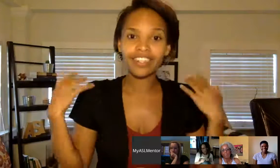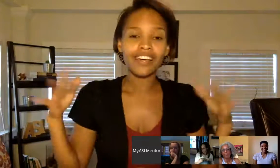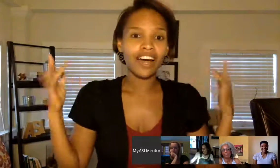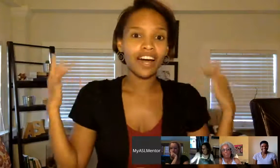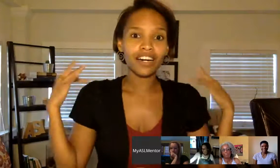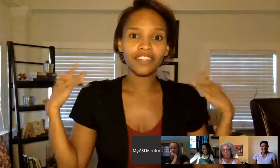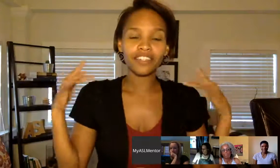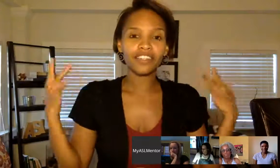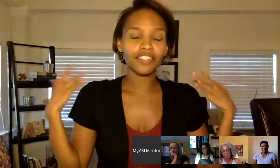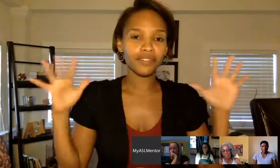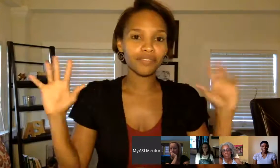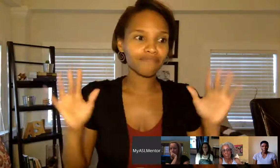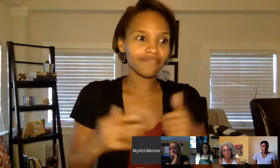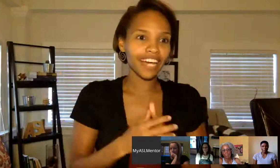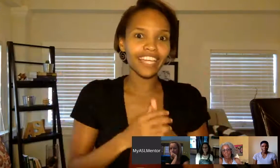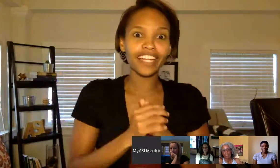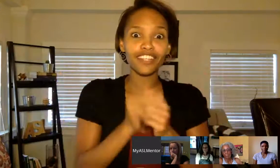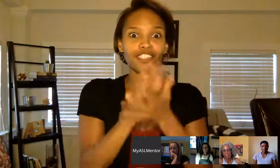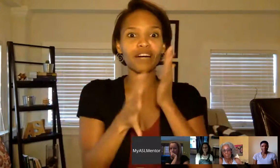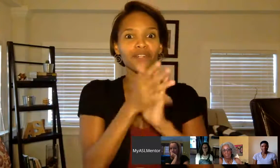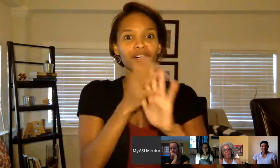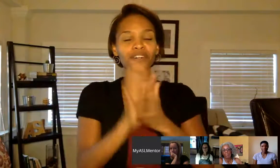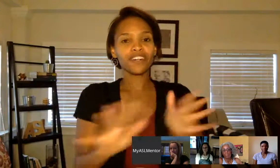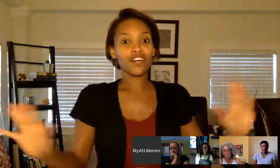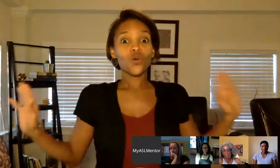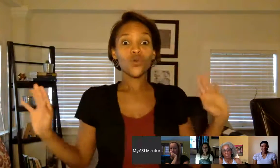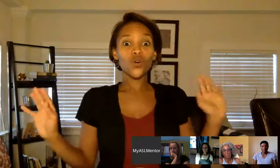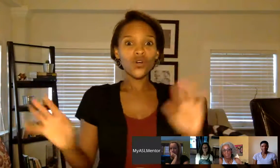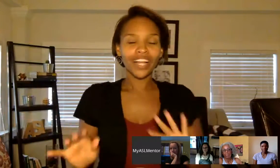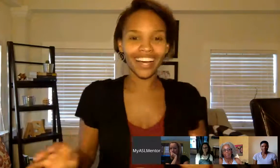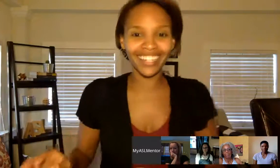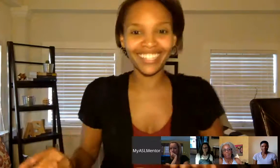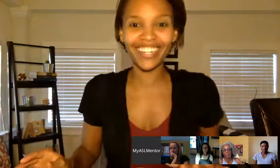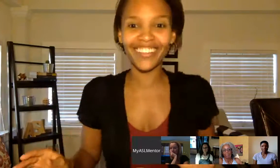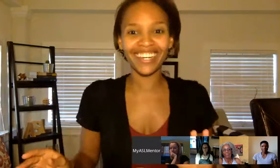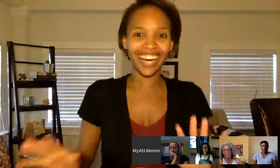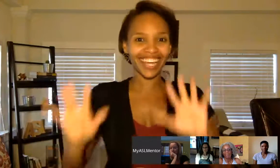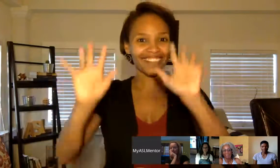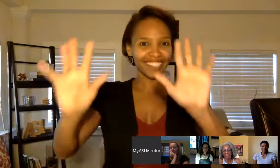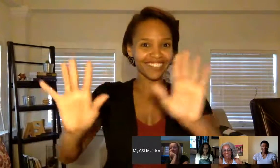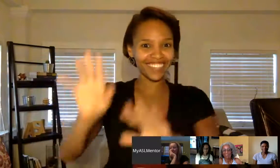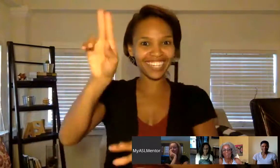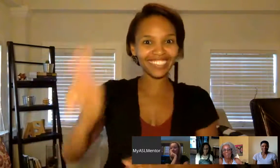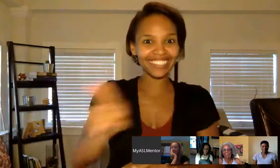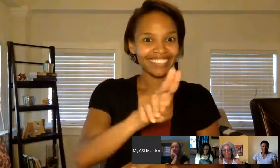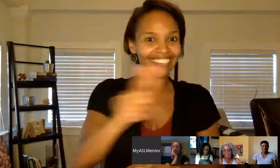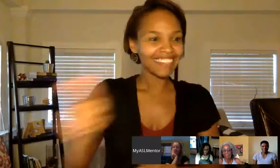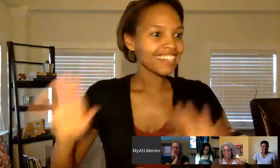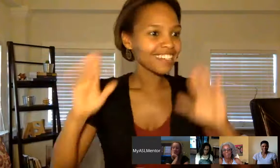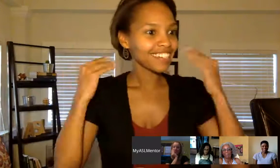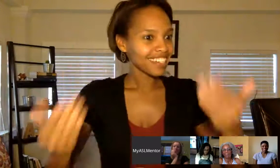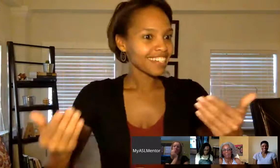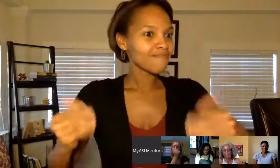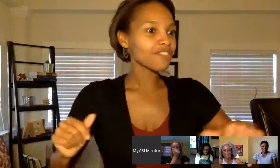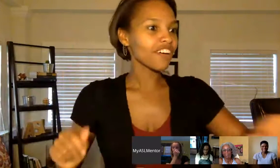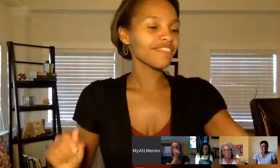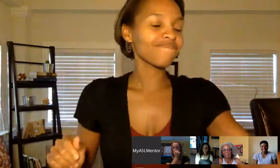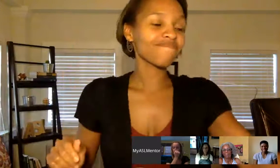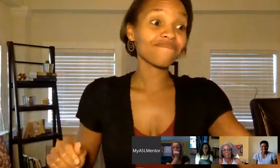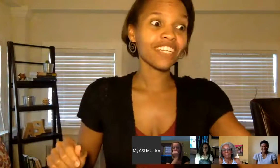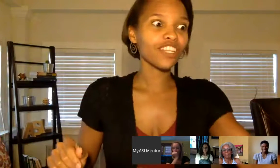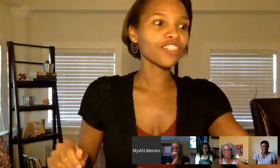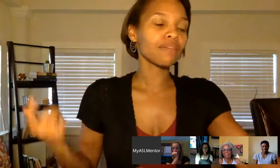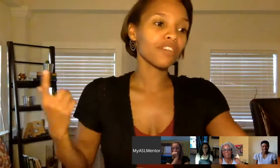can, you know, at the end of the job go, whew, glad that wasn't me, and move